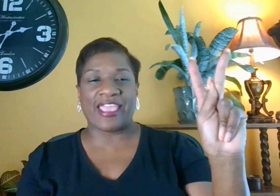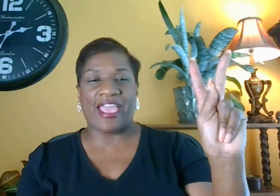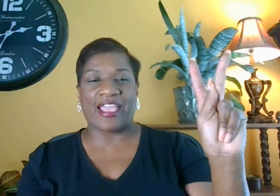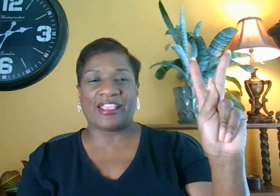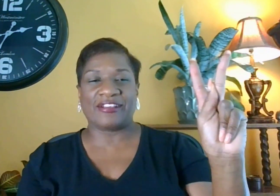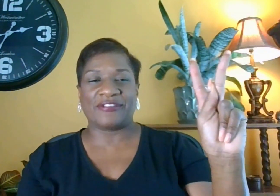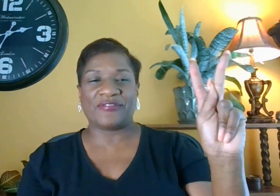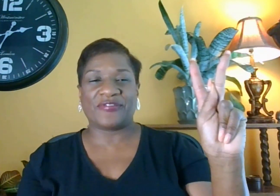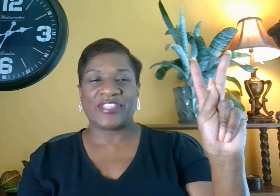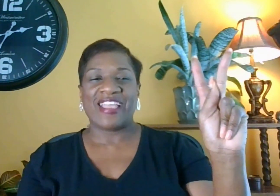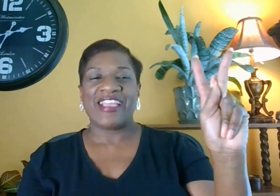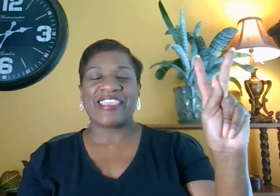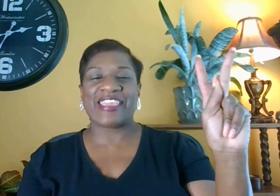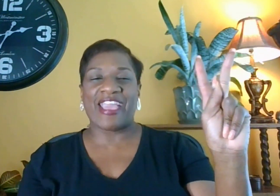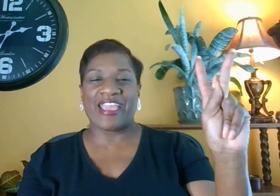K. K.